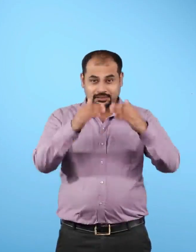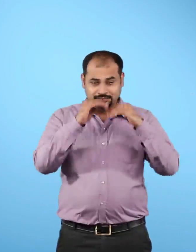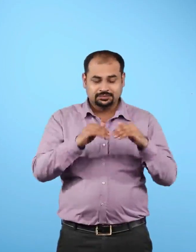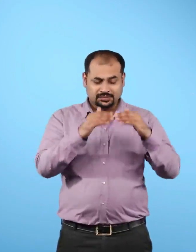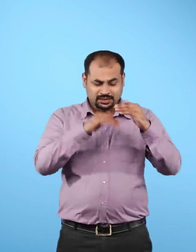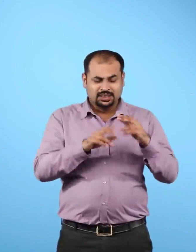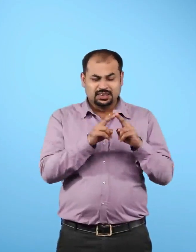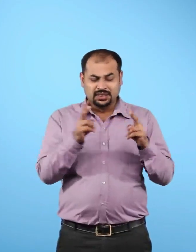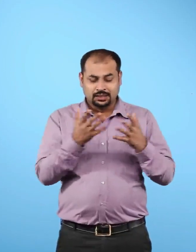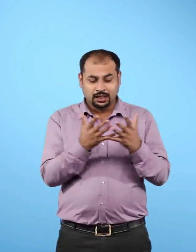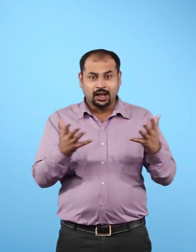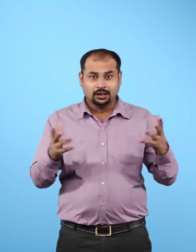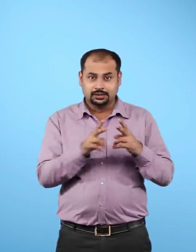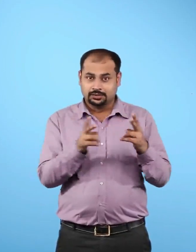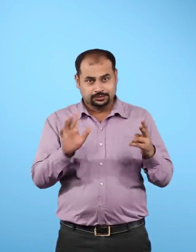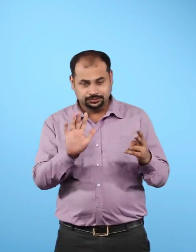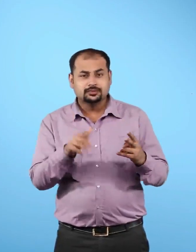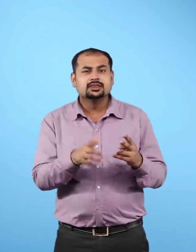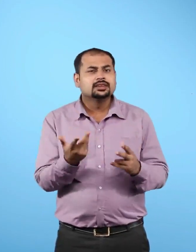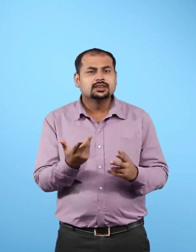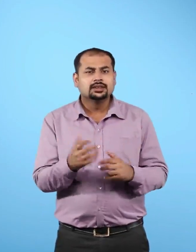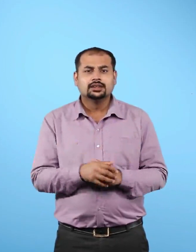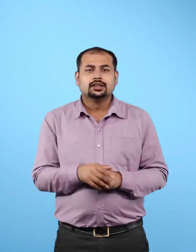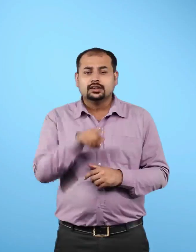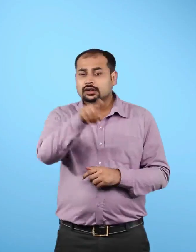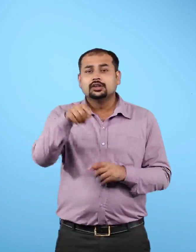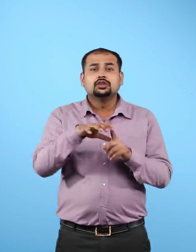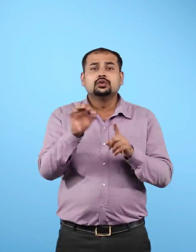Now guess the length and width of many other things.